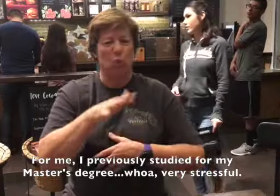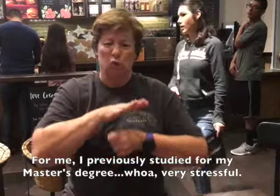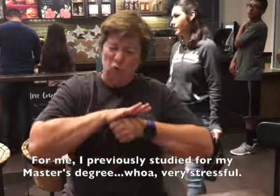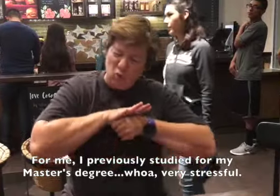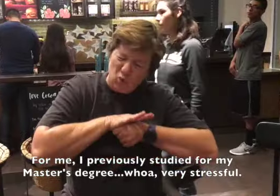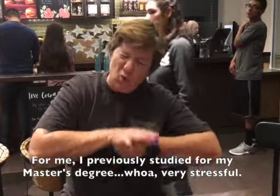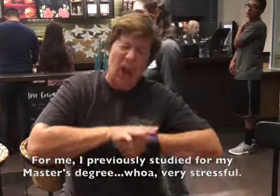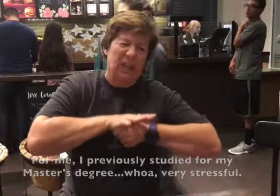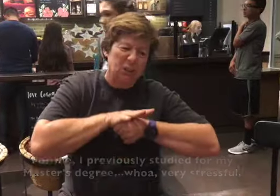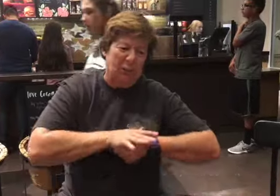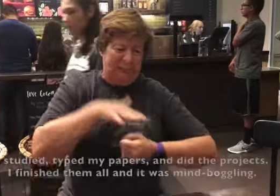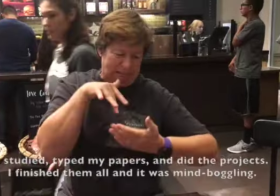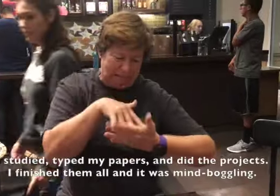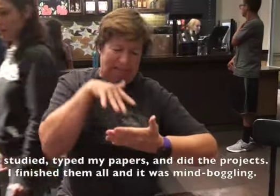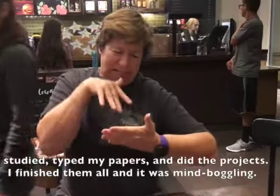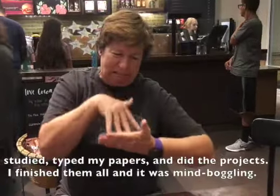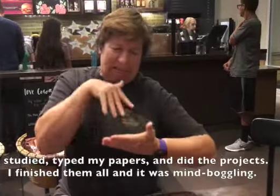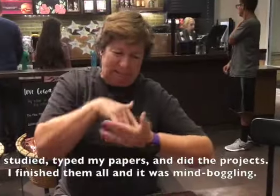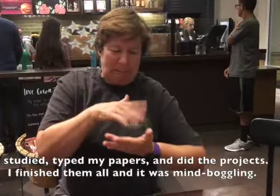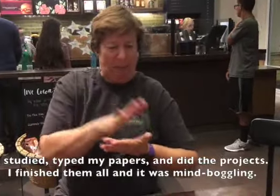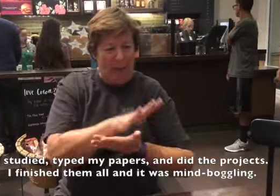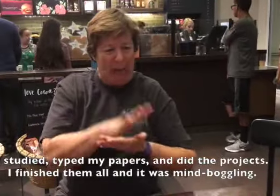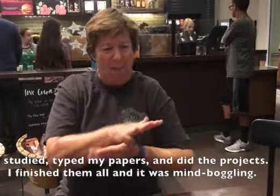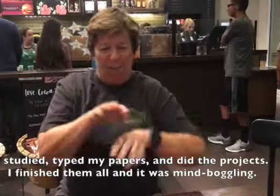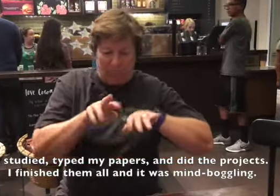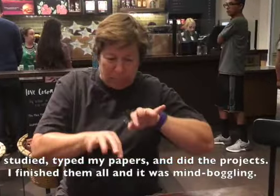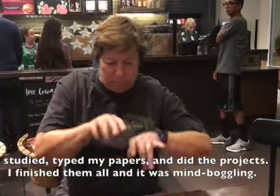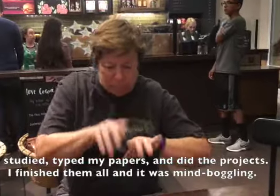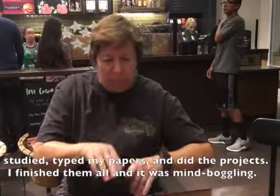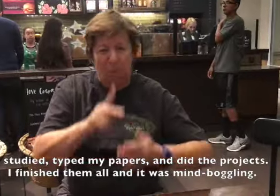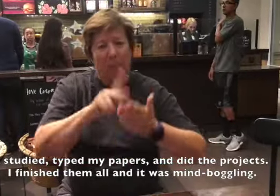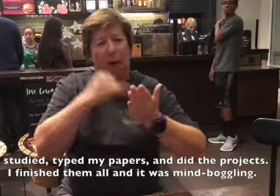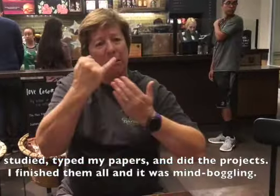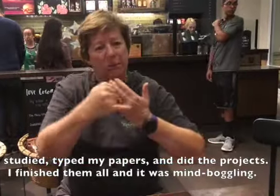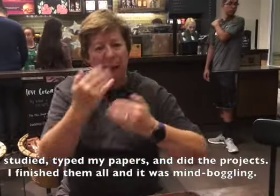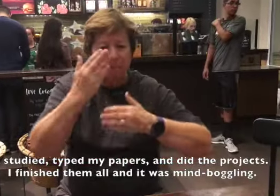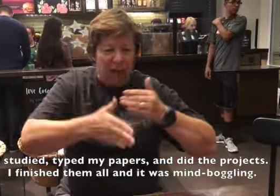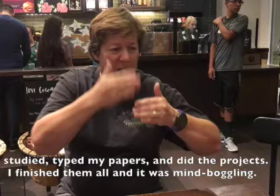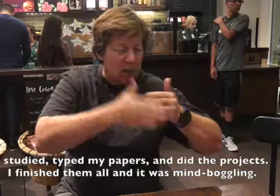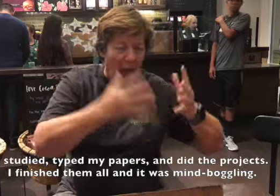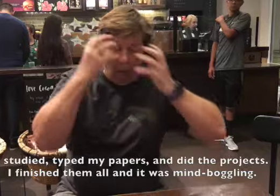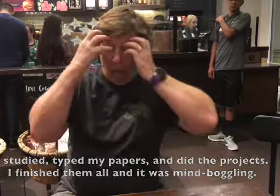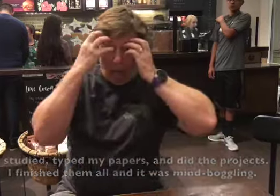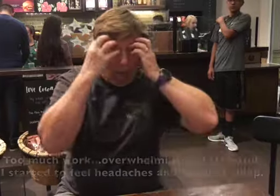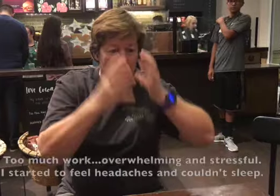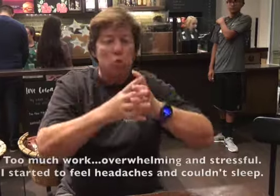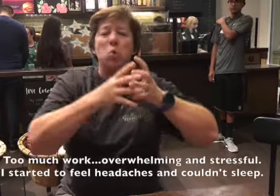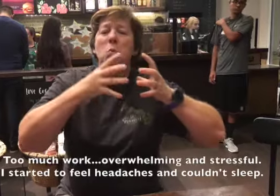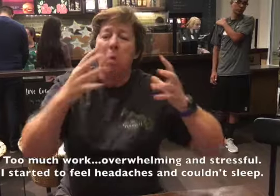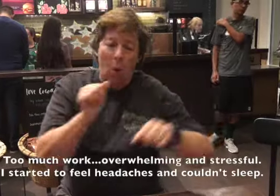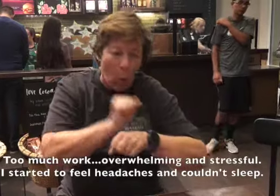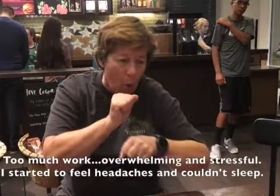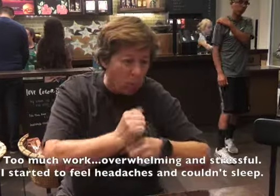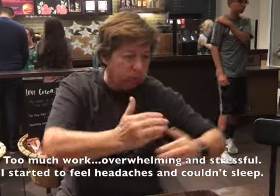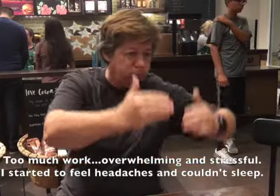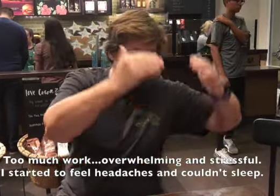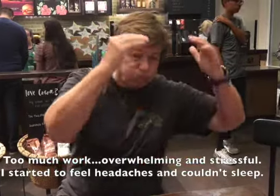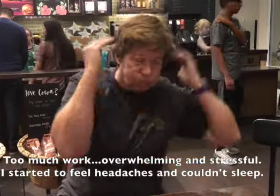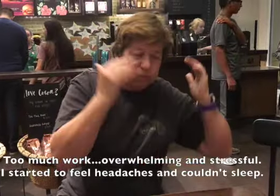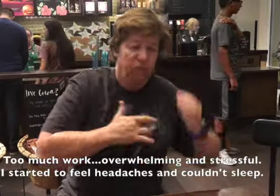Whoa, it was stressful. I studied, I typed my papers, I did the projects, I finished them all, and it was too much work,